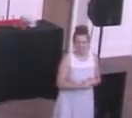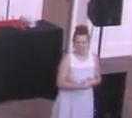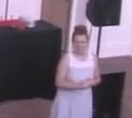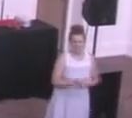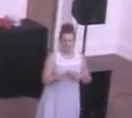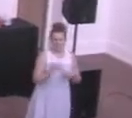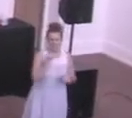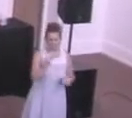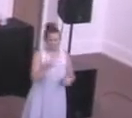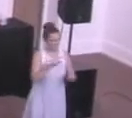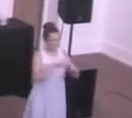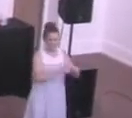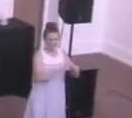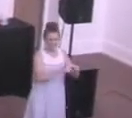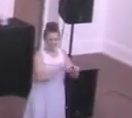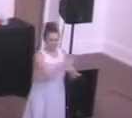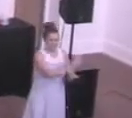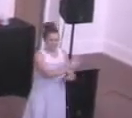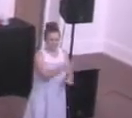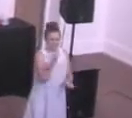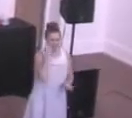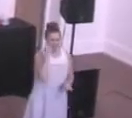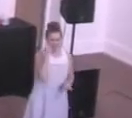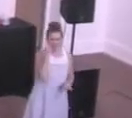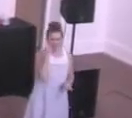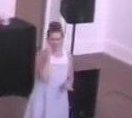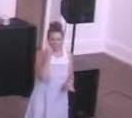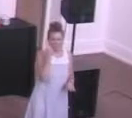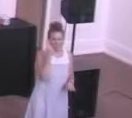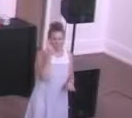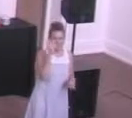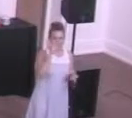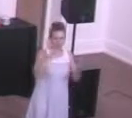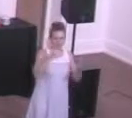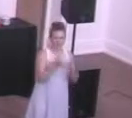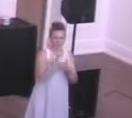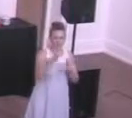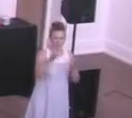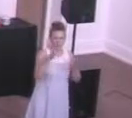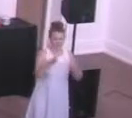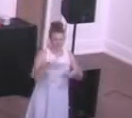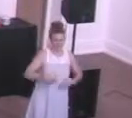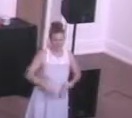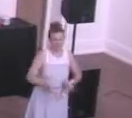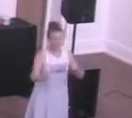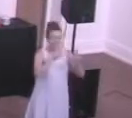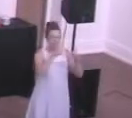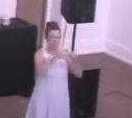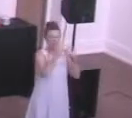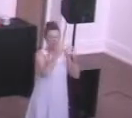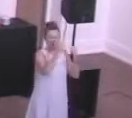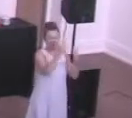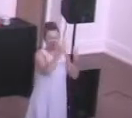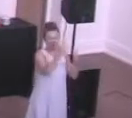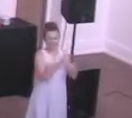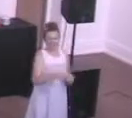And lean not on your own understanding. In all your ways submit to Him. What are you going to do?